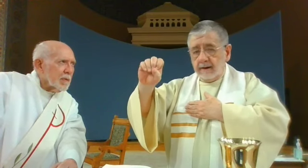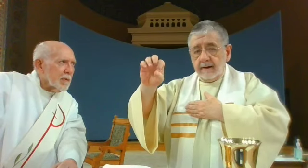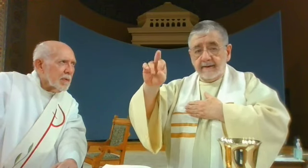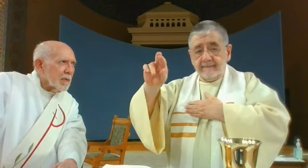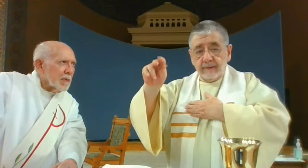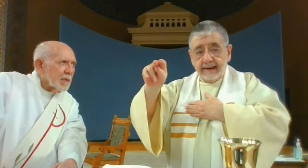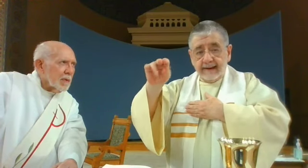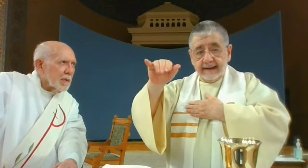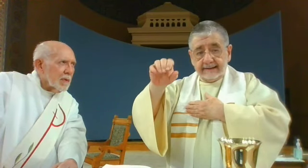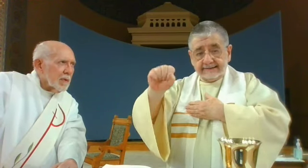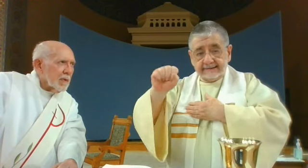Pope,